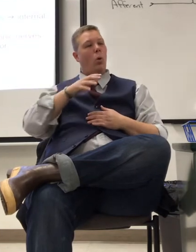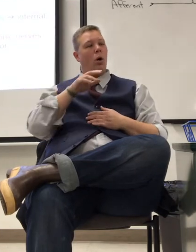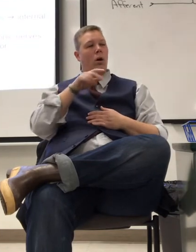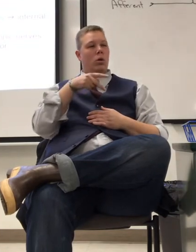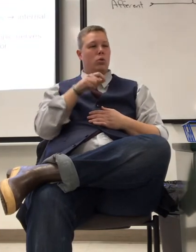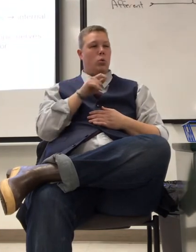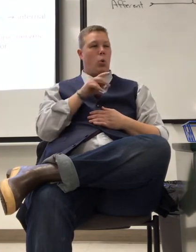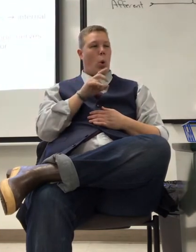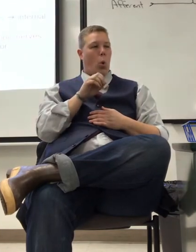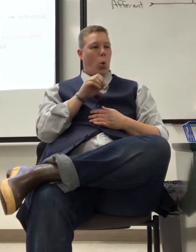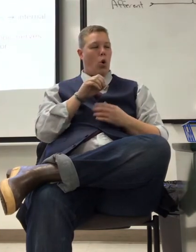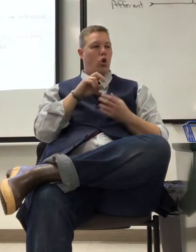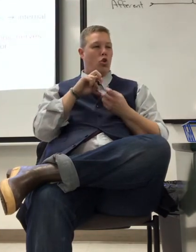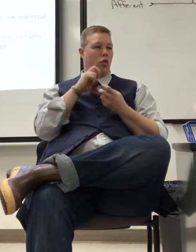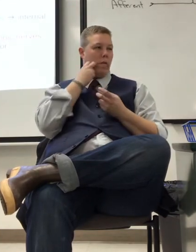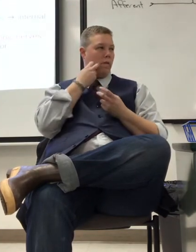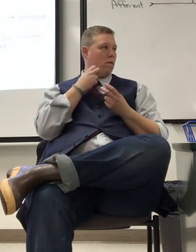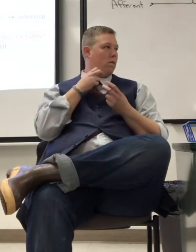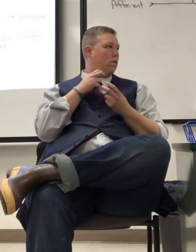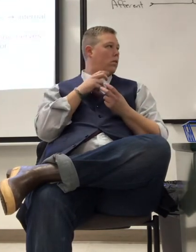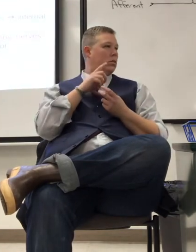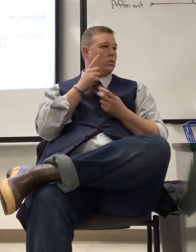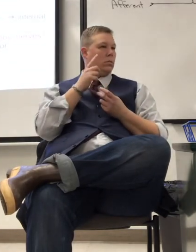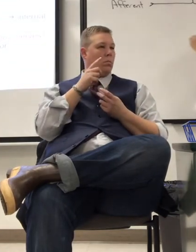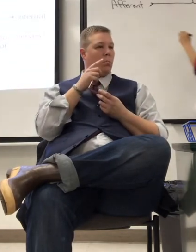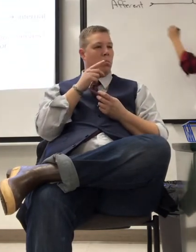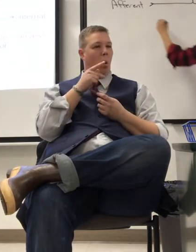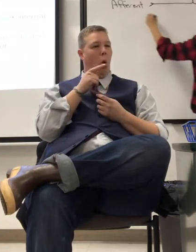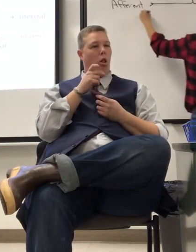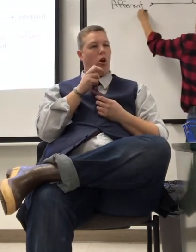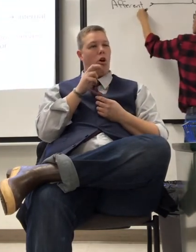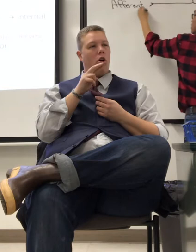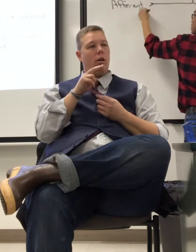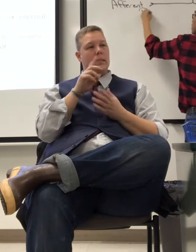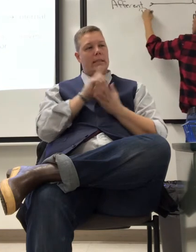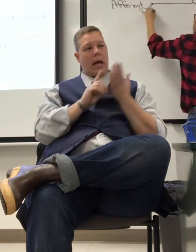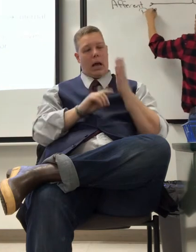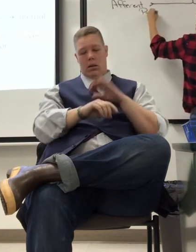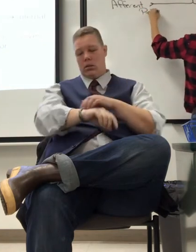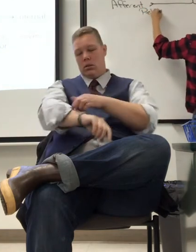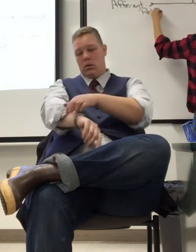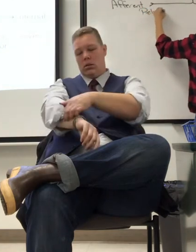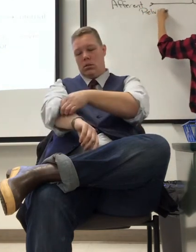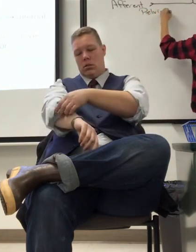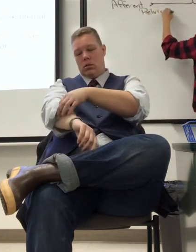like that, for sensory information, and study the pelvic nerves.